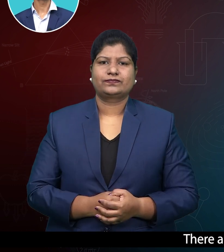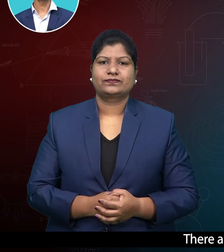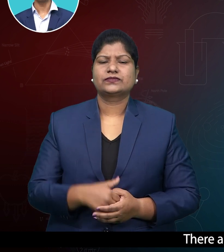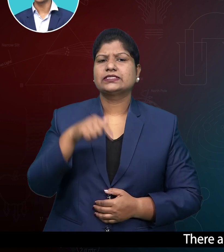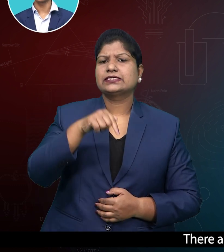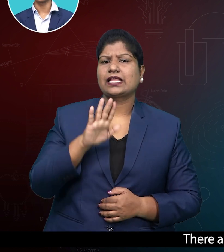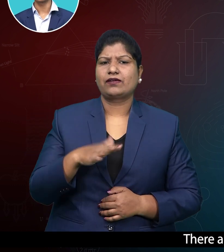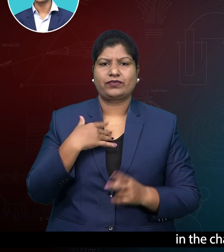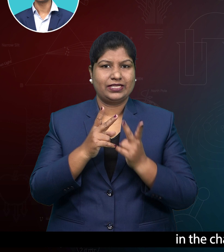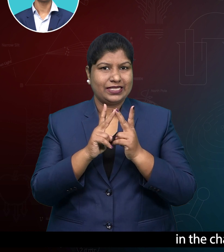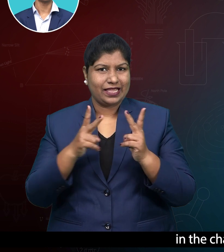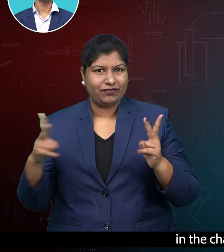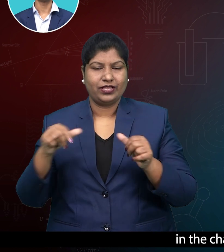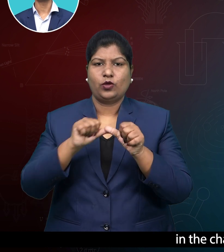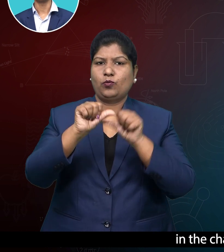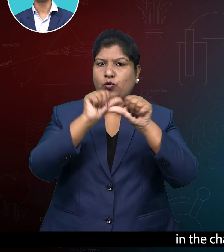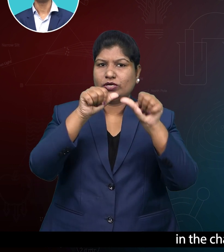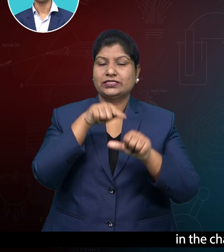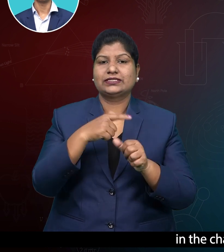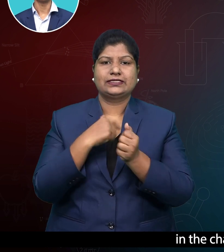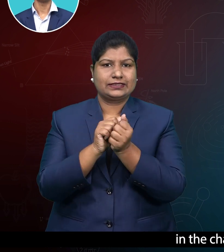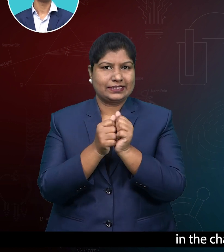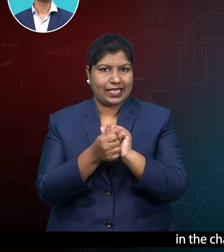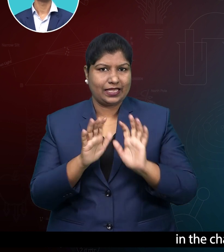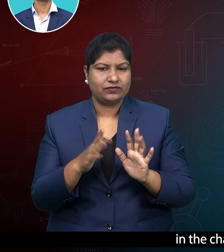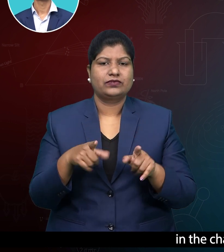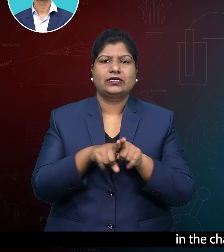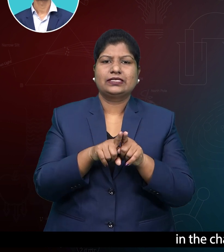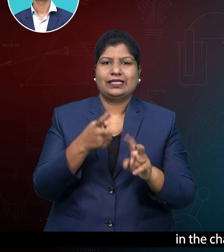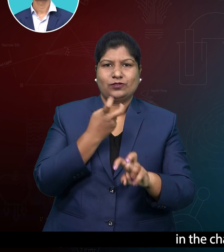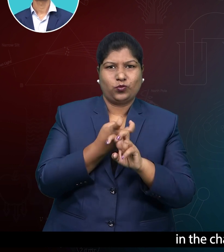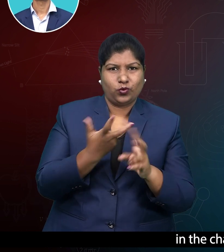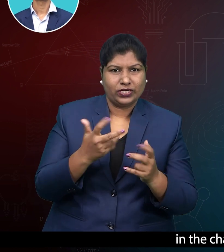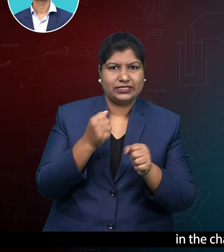There are different processes in the change of state in matter.